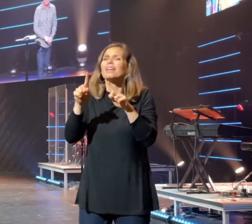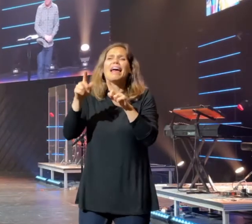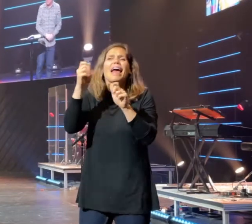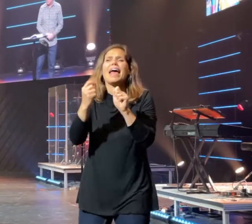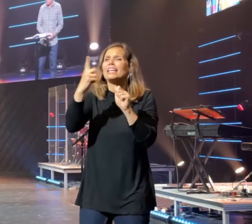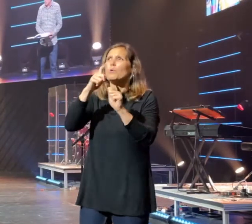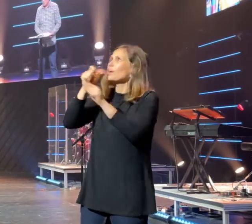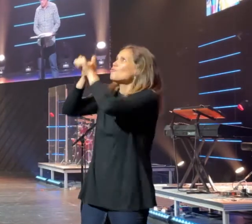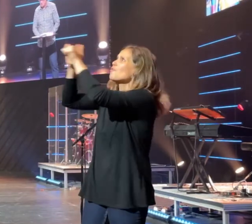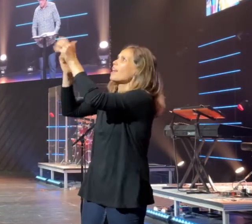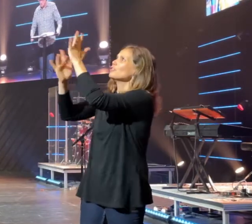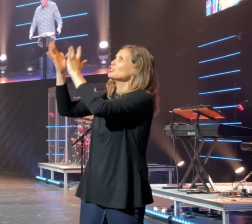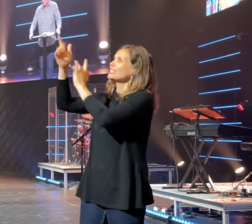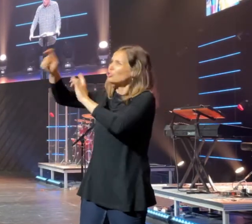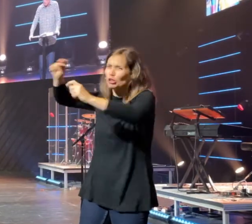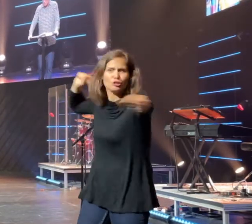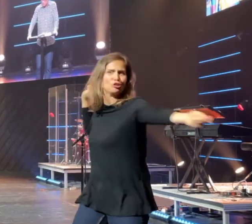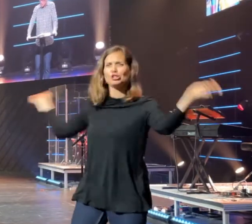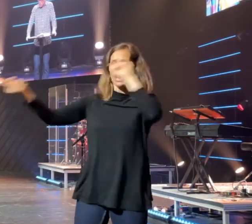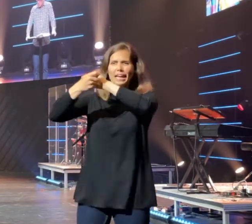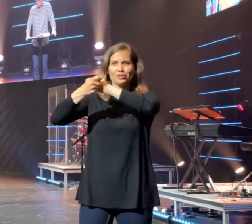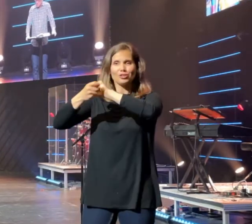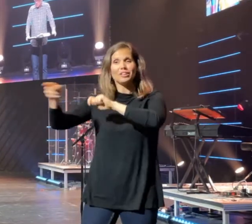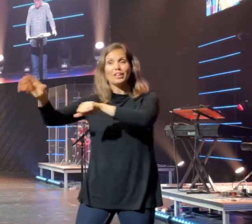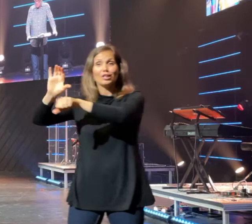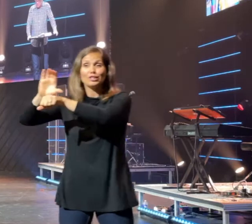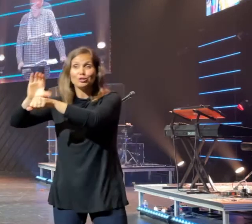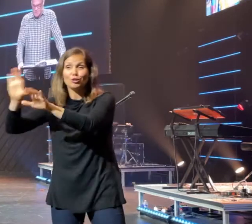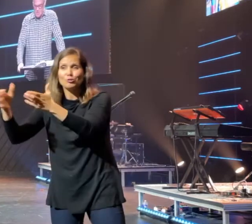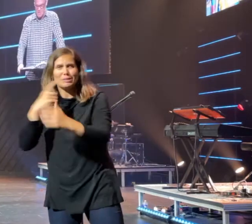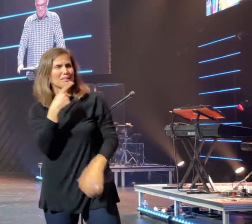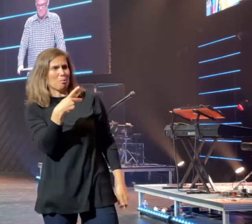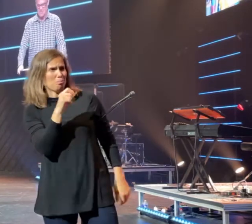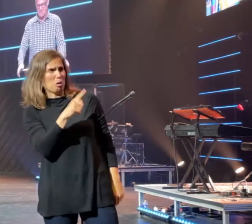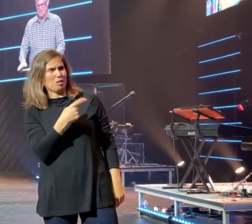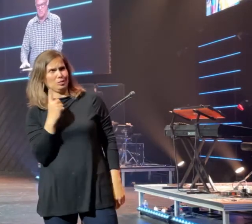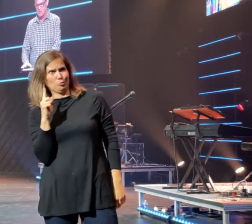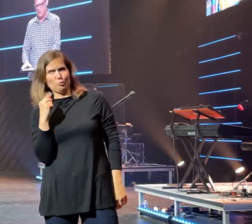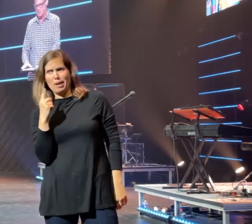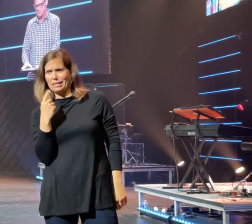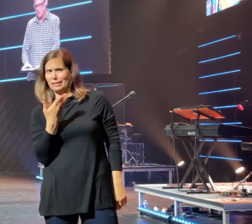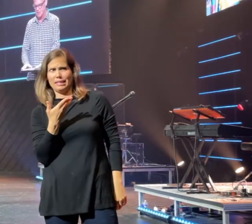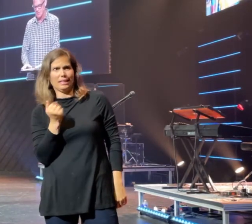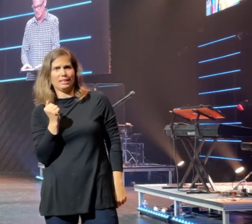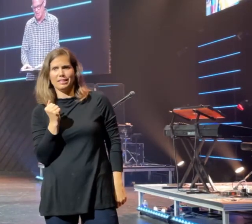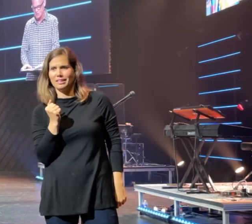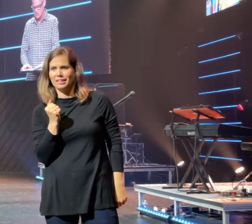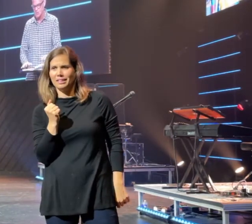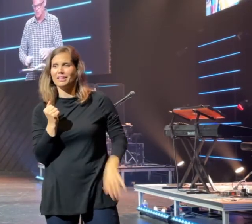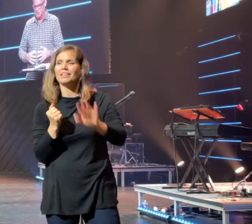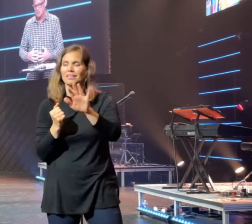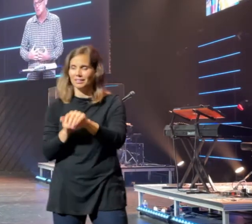name the name of Christ. And they said, Paul, you are out of your mind. Kind of three things quickly from this